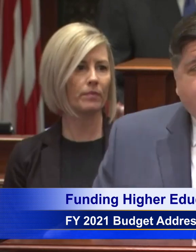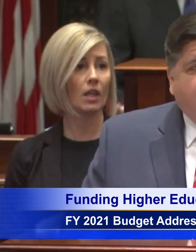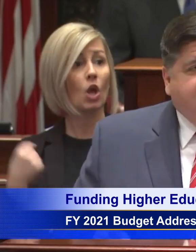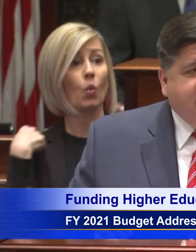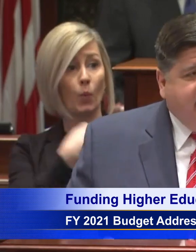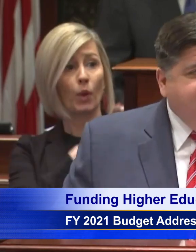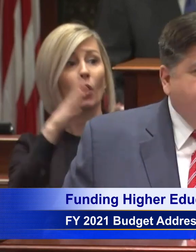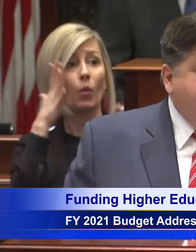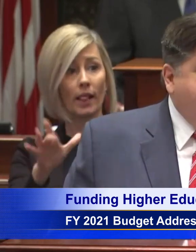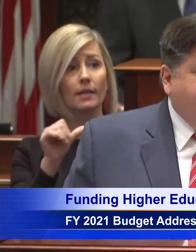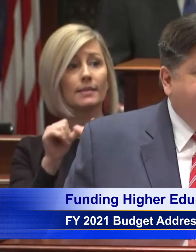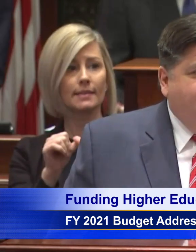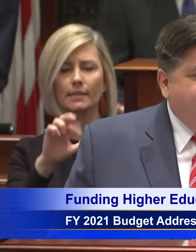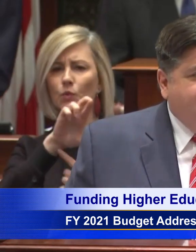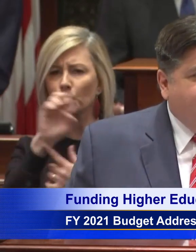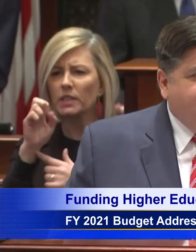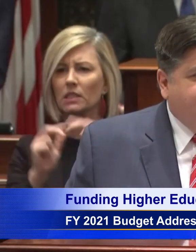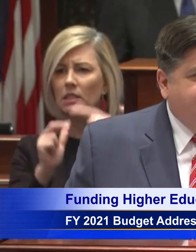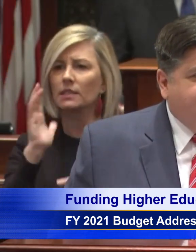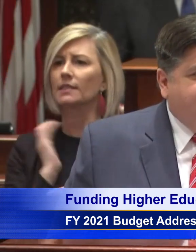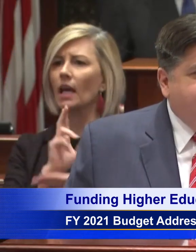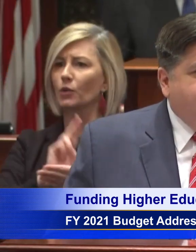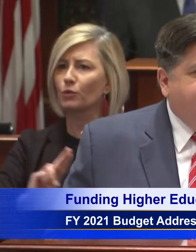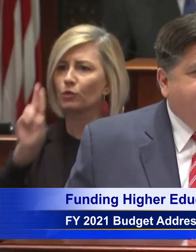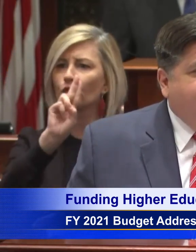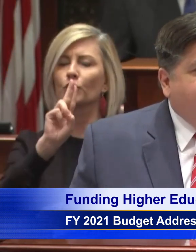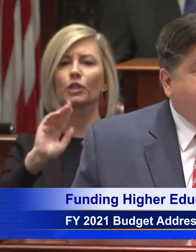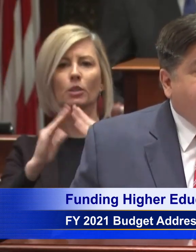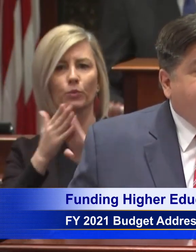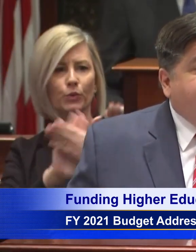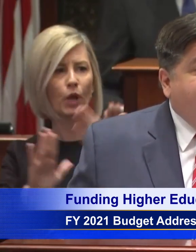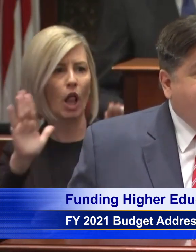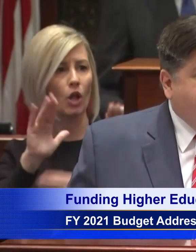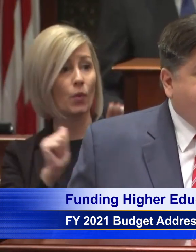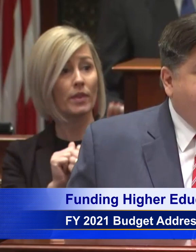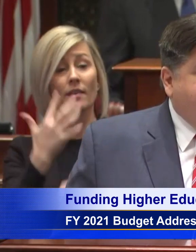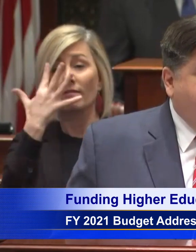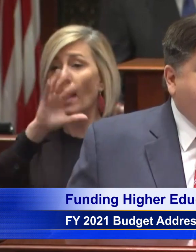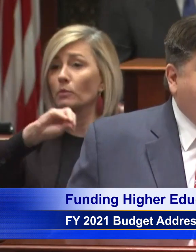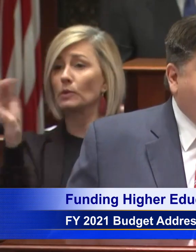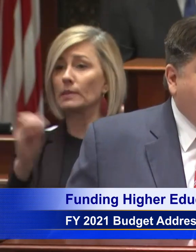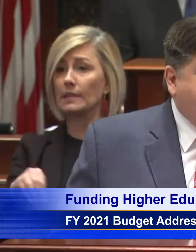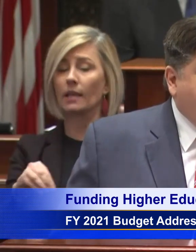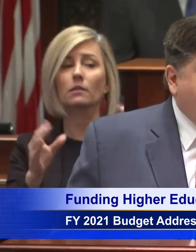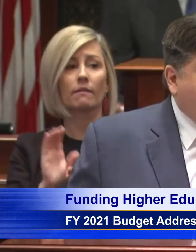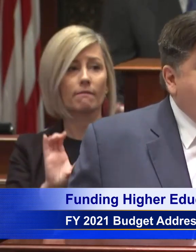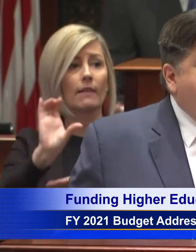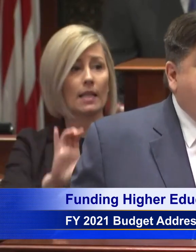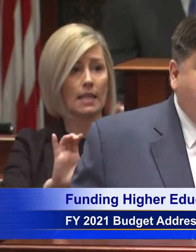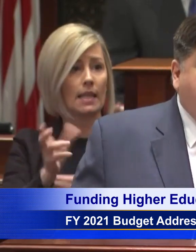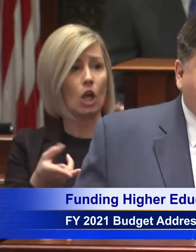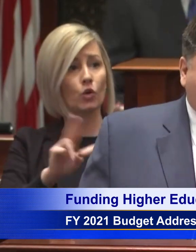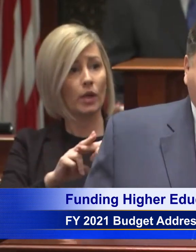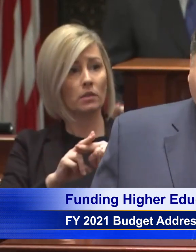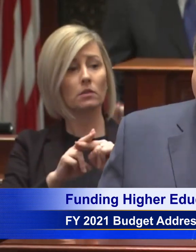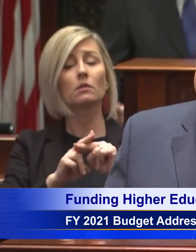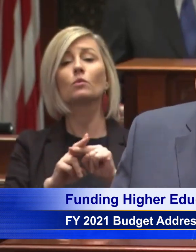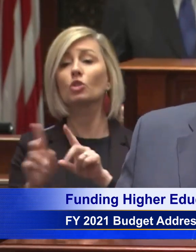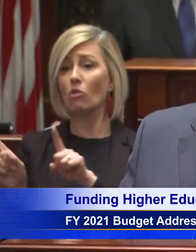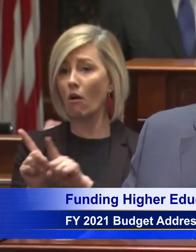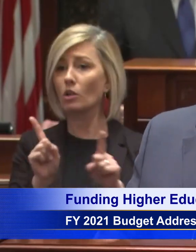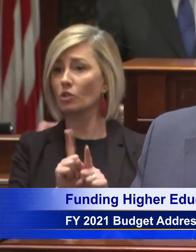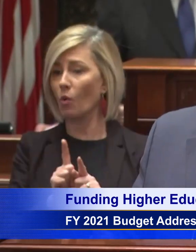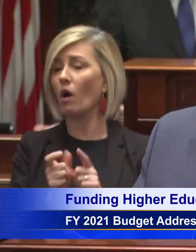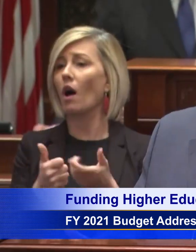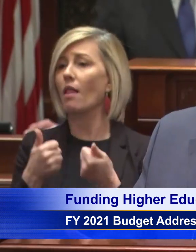And we will continue rebuilding our universities and community colleges with a 5% funding increase, which, among other things, allows